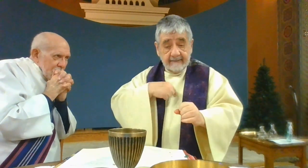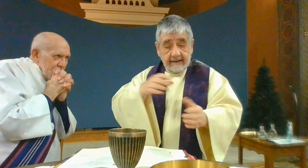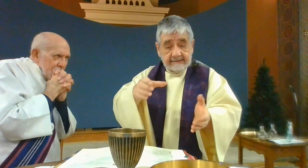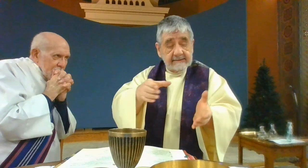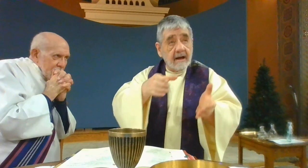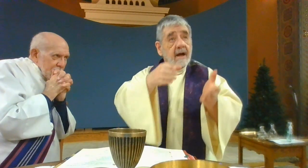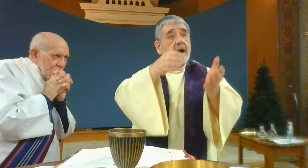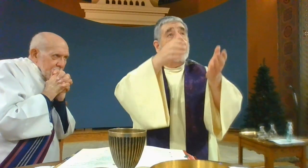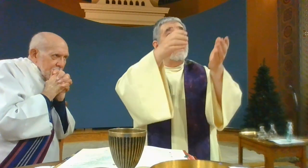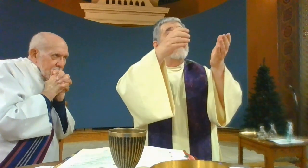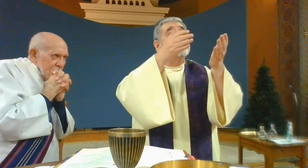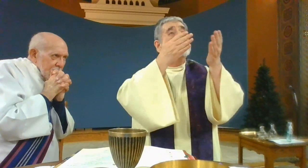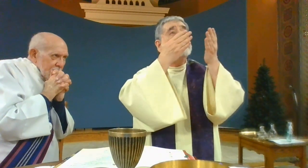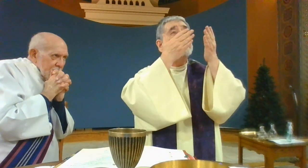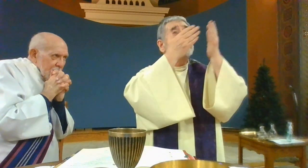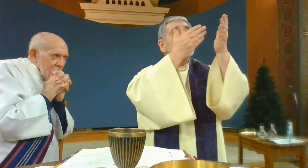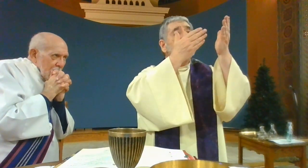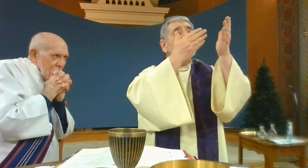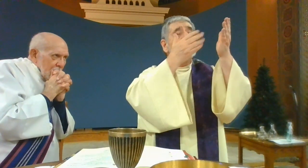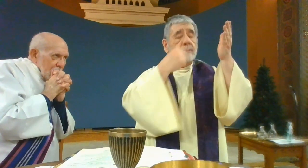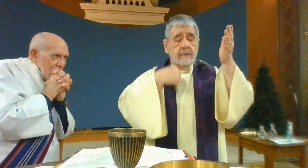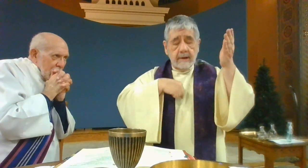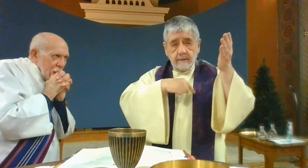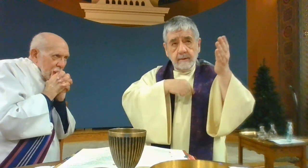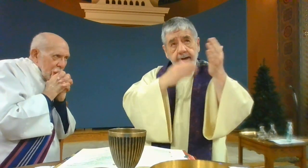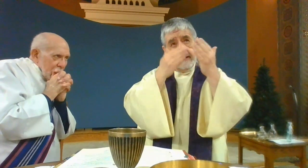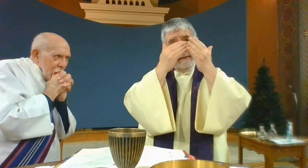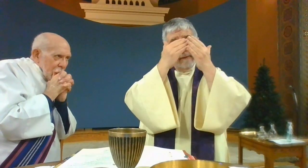giving thanks that you have held us worthy to be in your presence